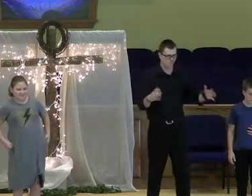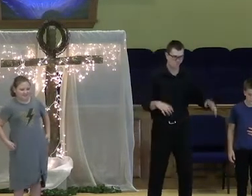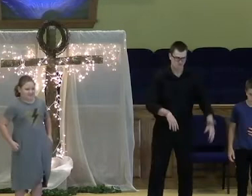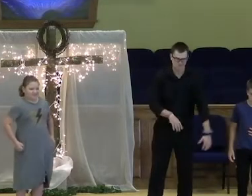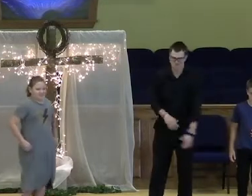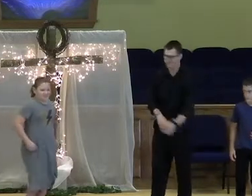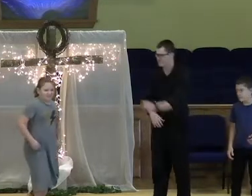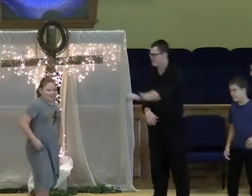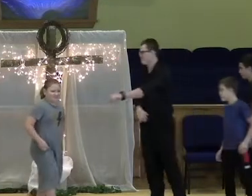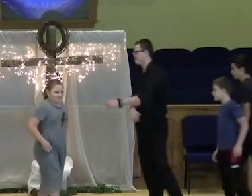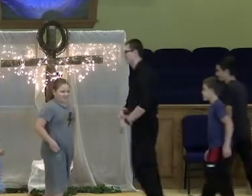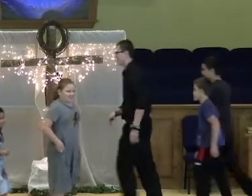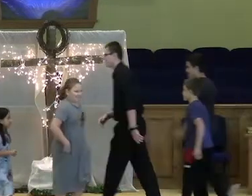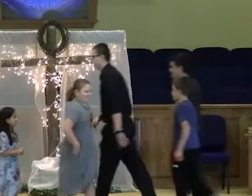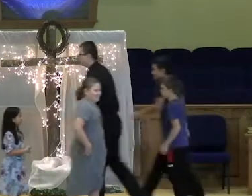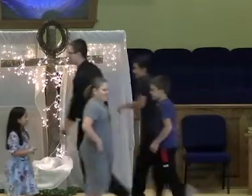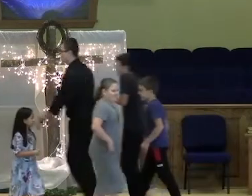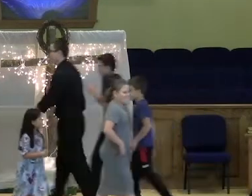Precious. Yeah.